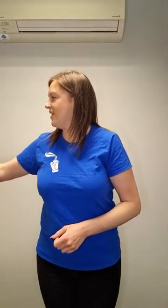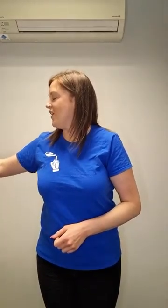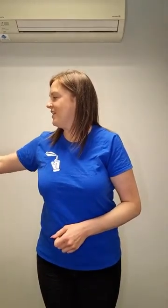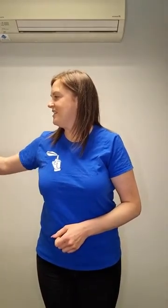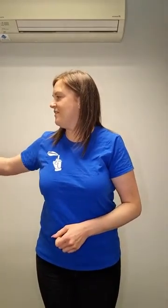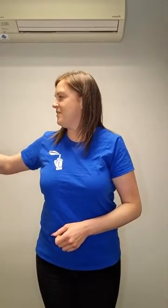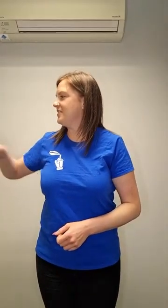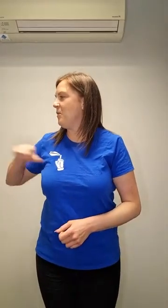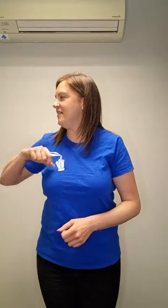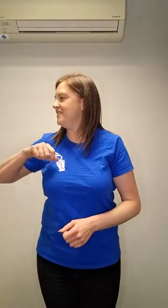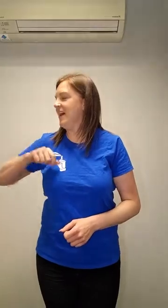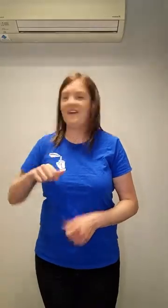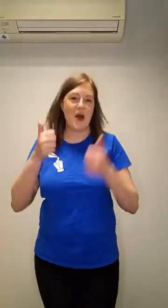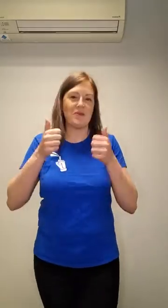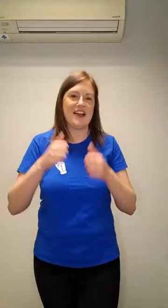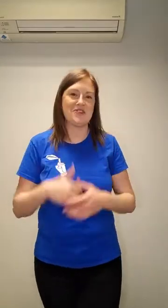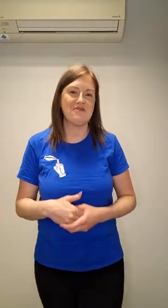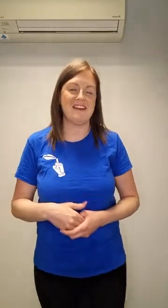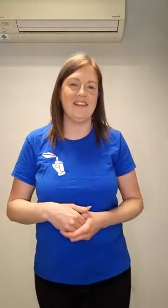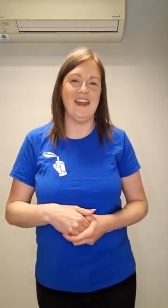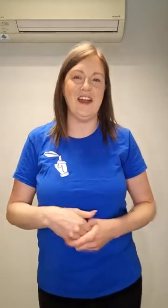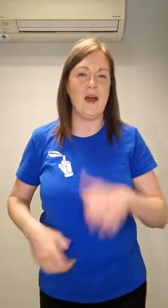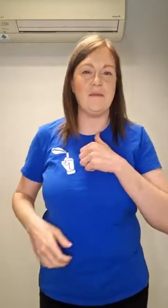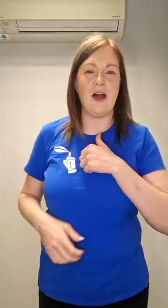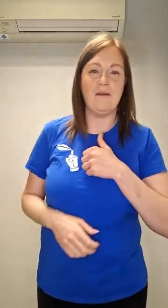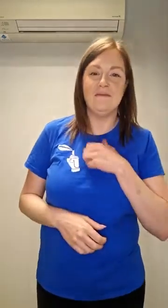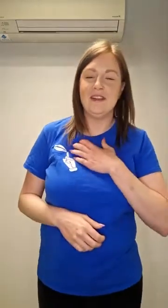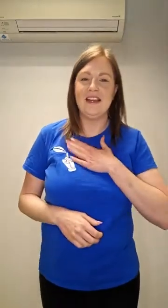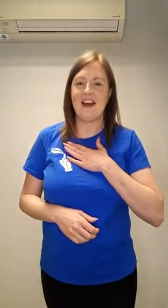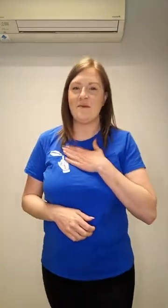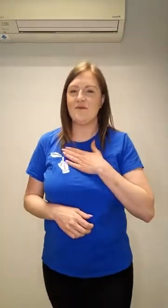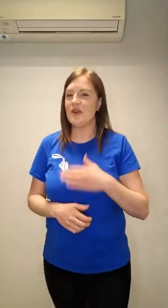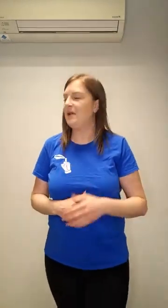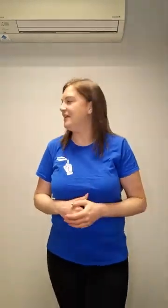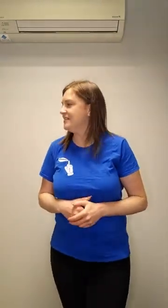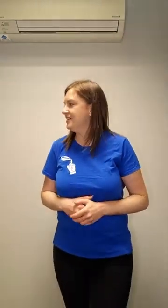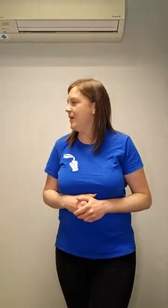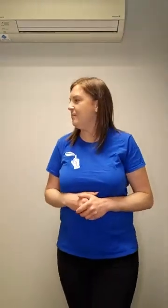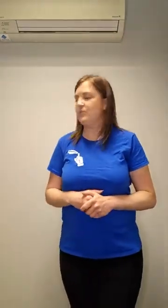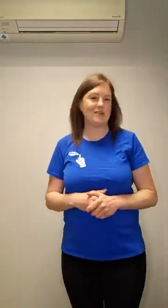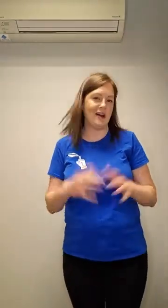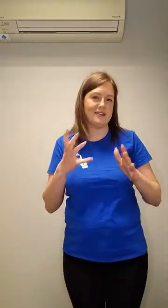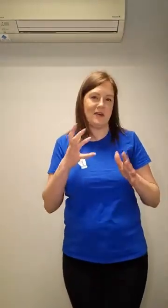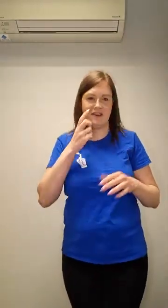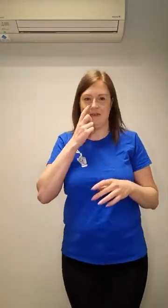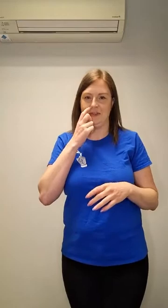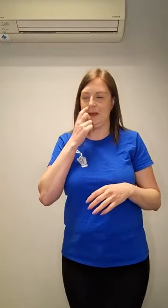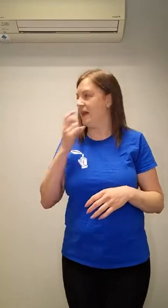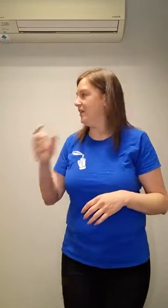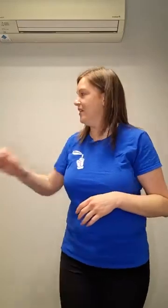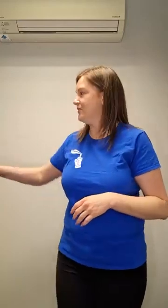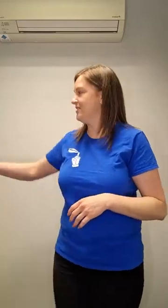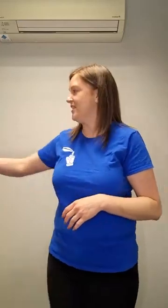Oh, I see everyone's comments now. I'm glad you're all loving it. I'm really pleased. We've worked hard to bring these all to you, and I love that Sarah,